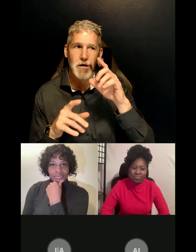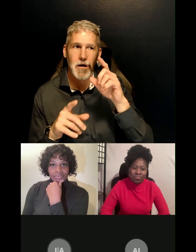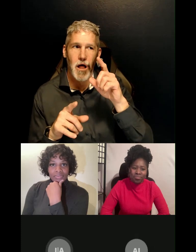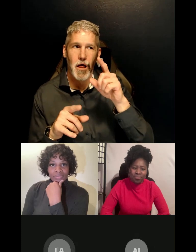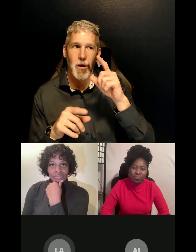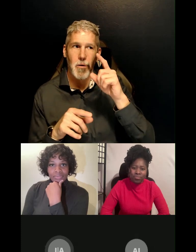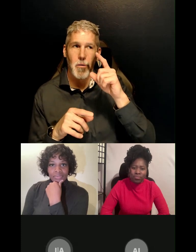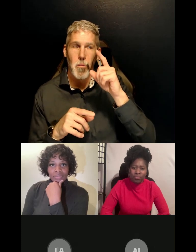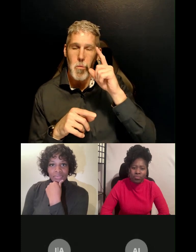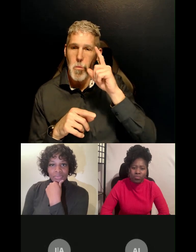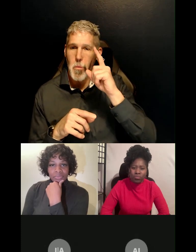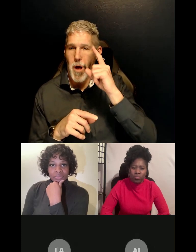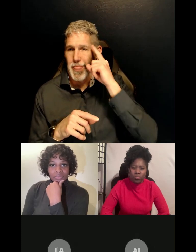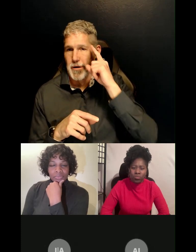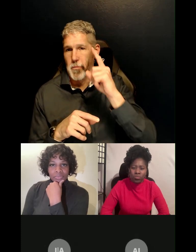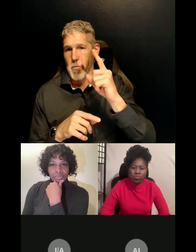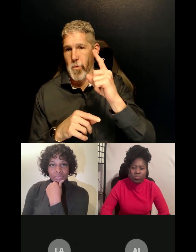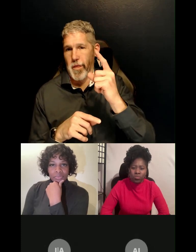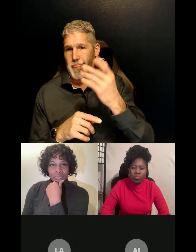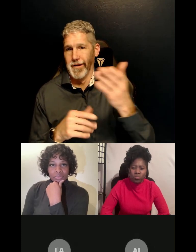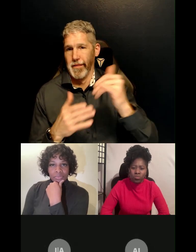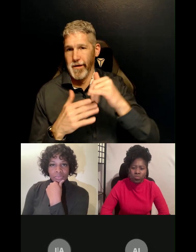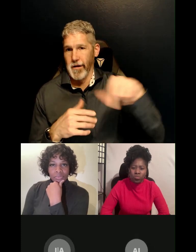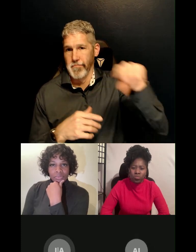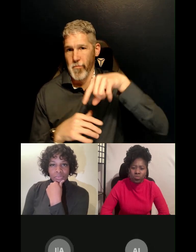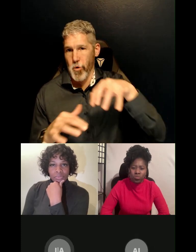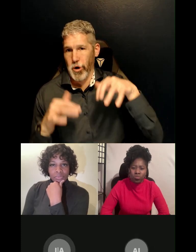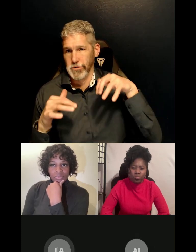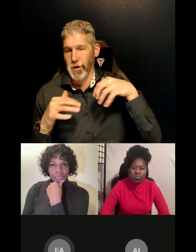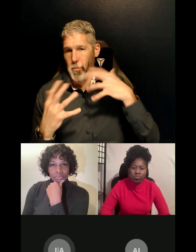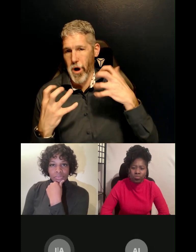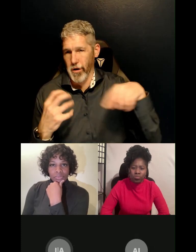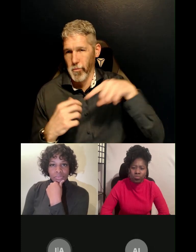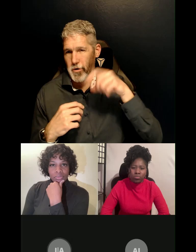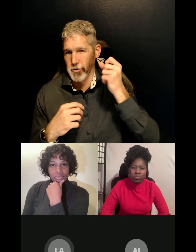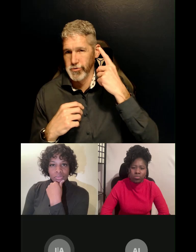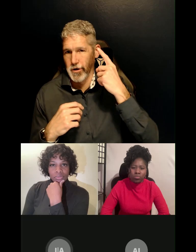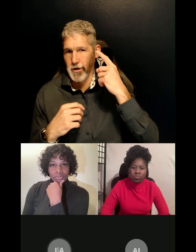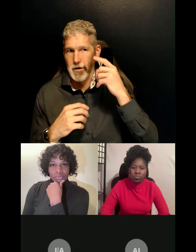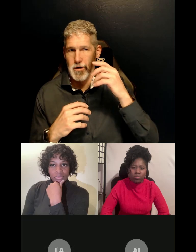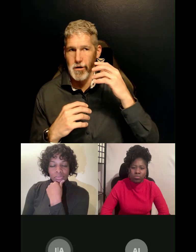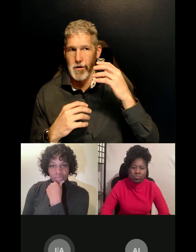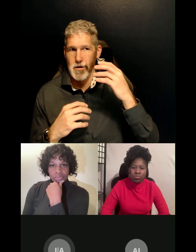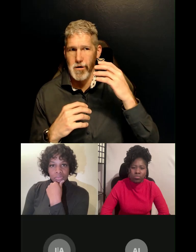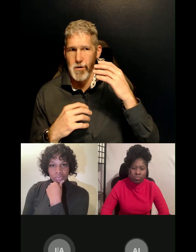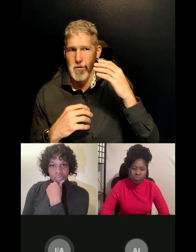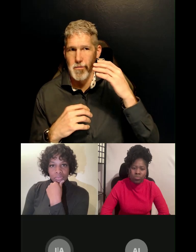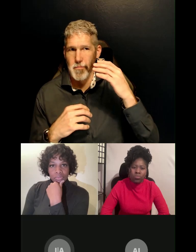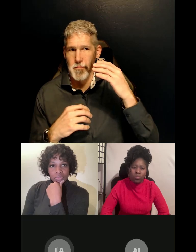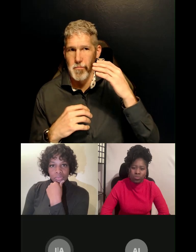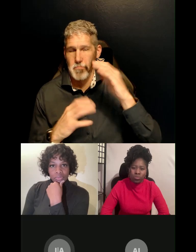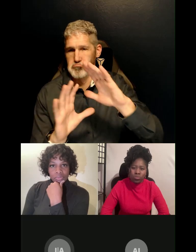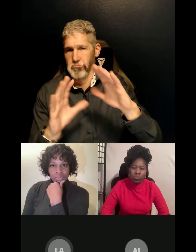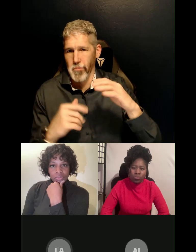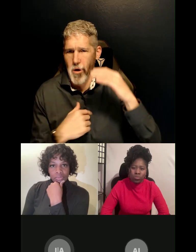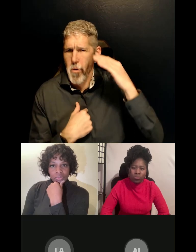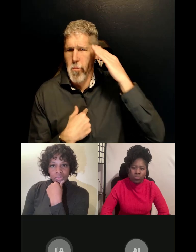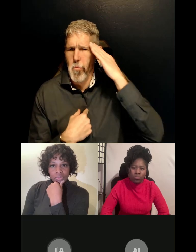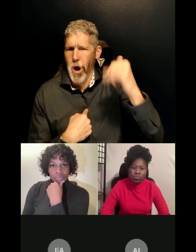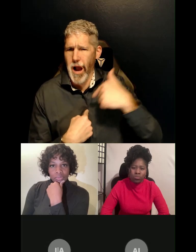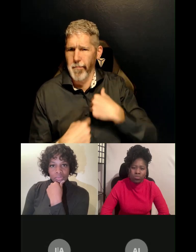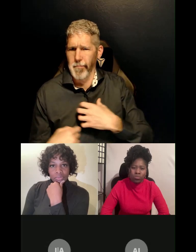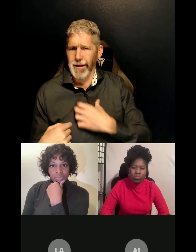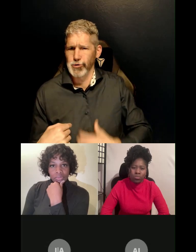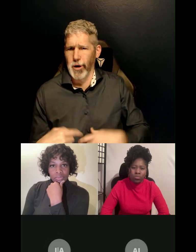up. But I think one thing that I want the audience to understand